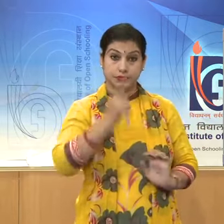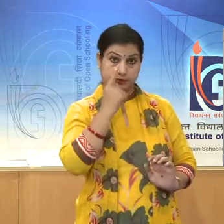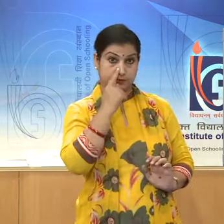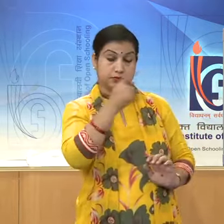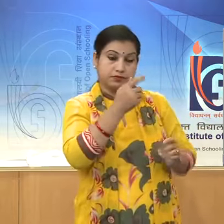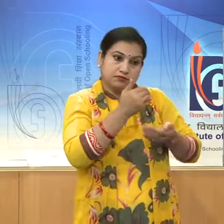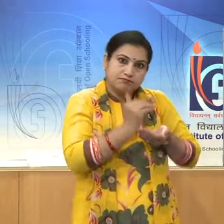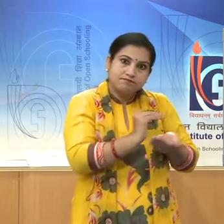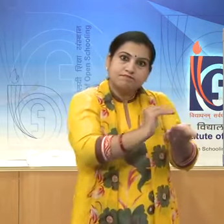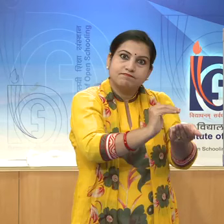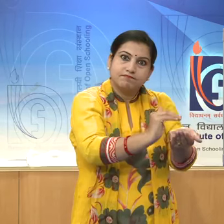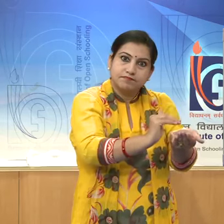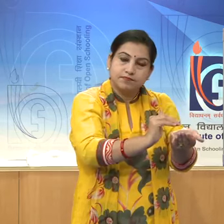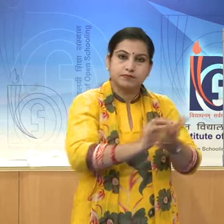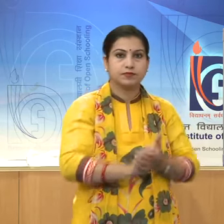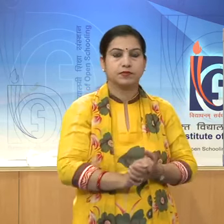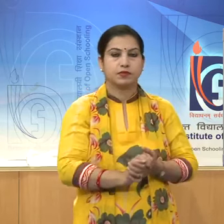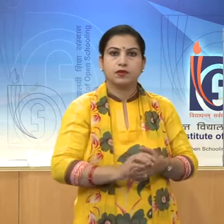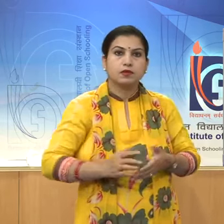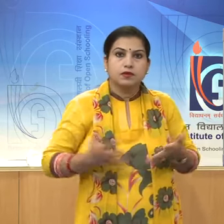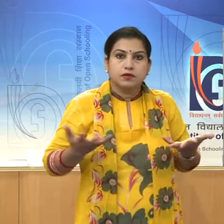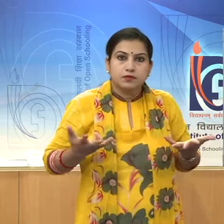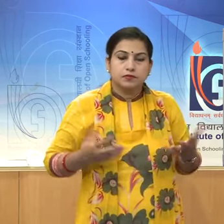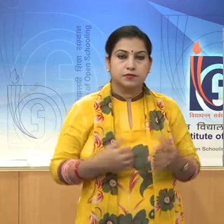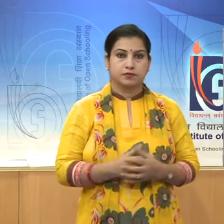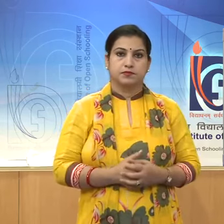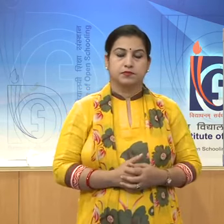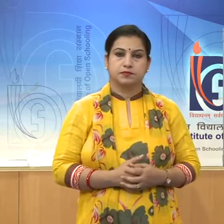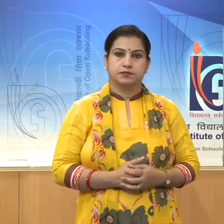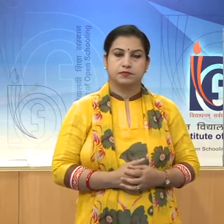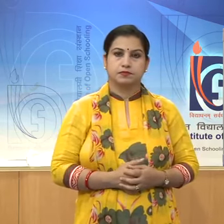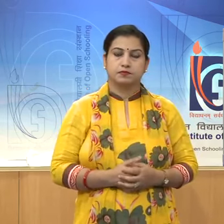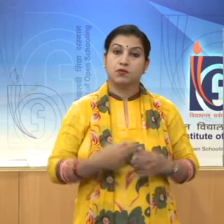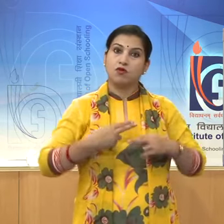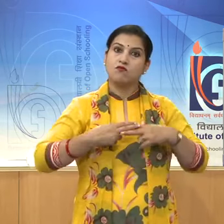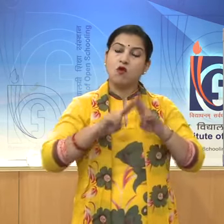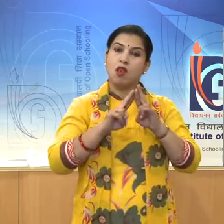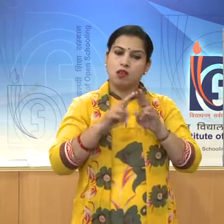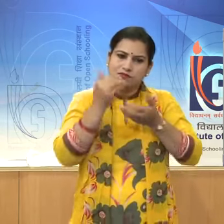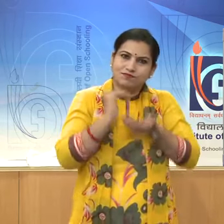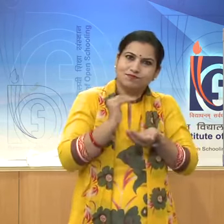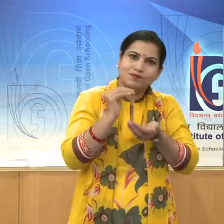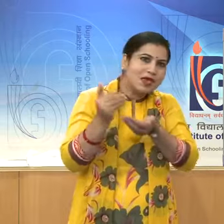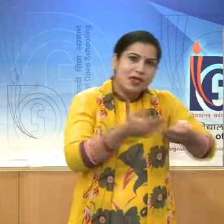She arrives as a full grown woman,